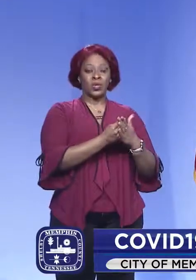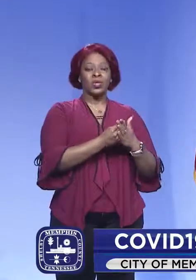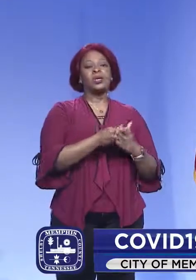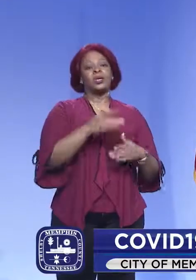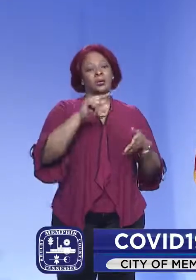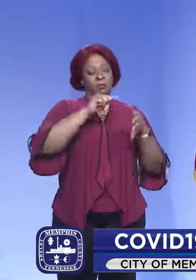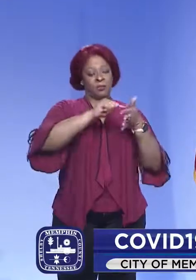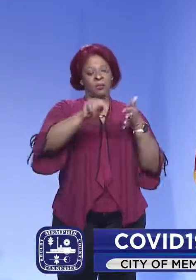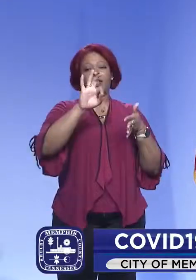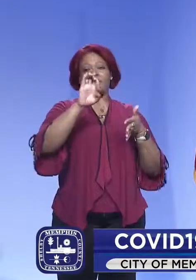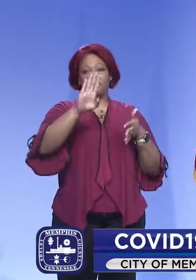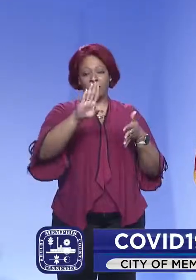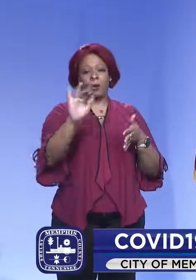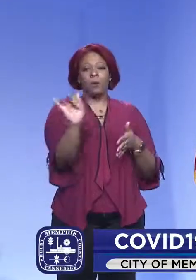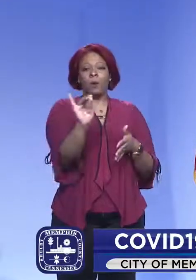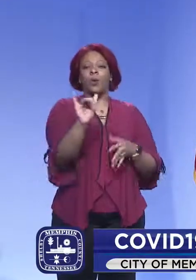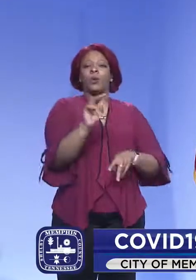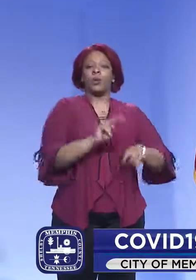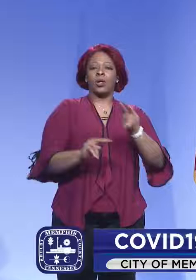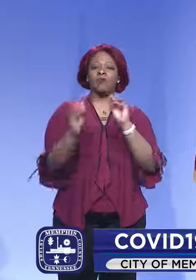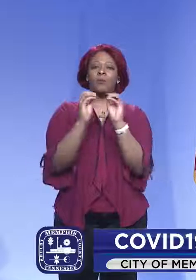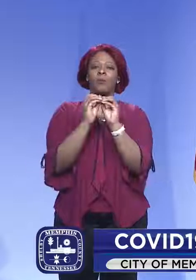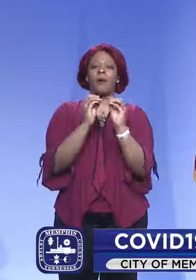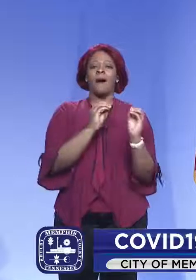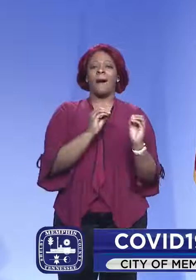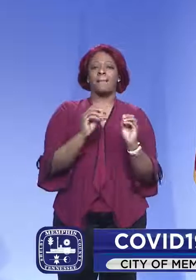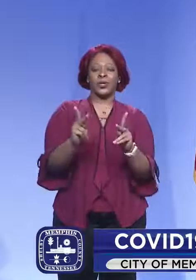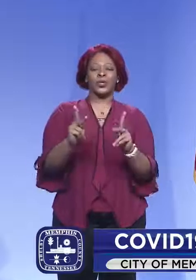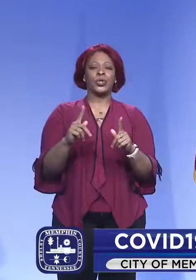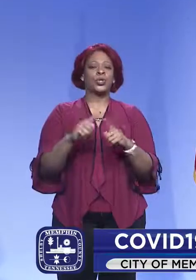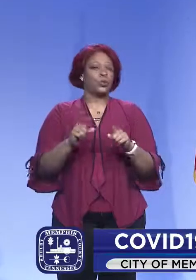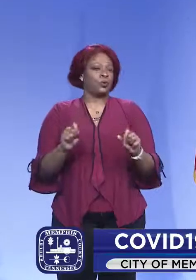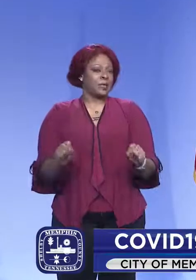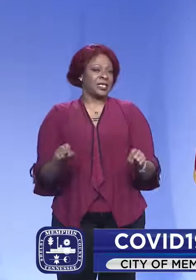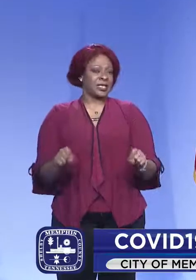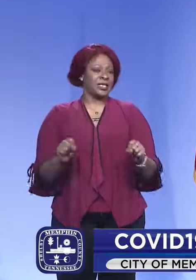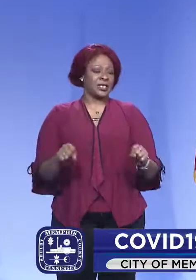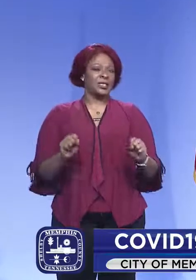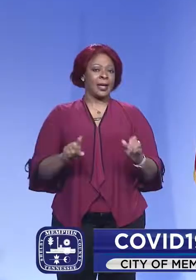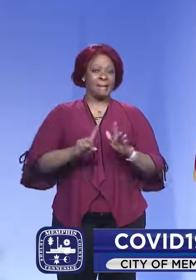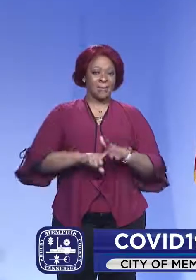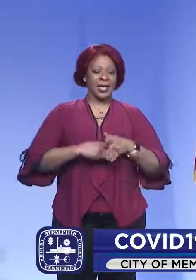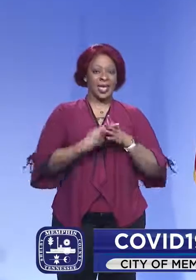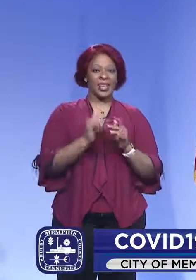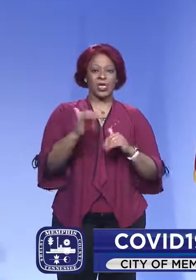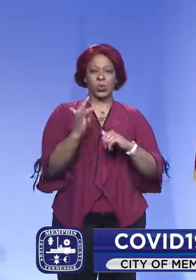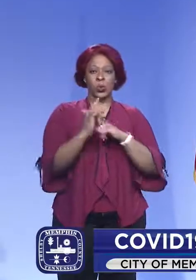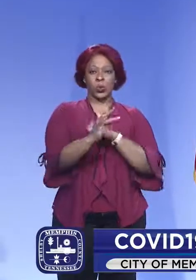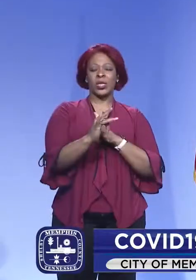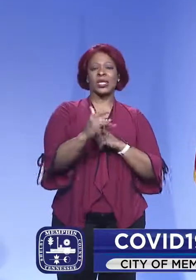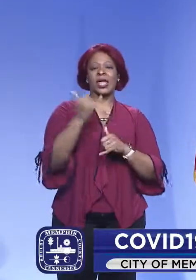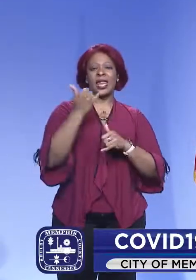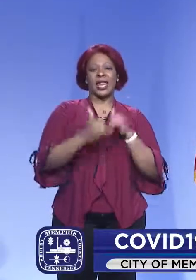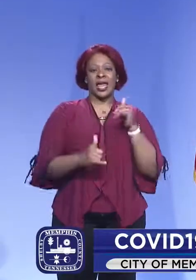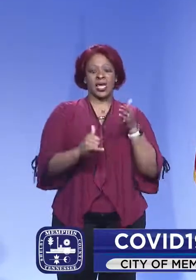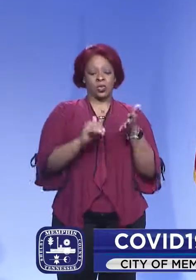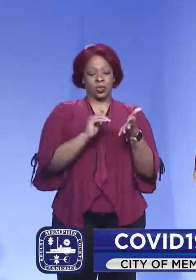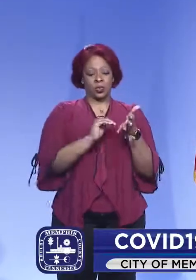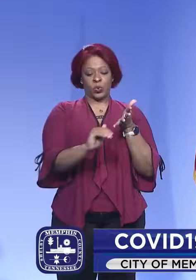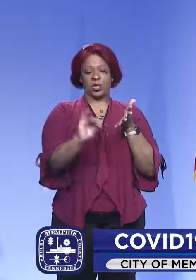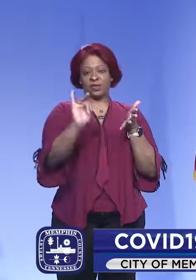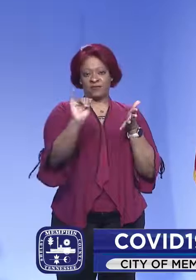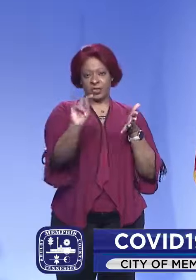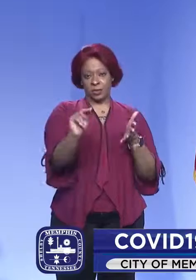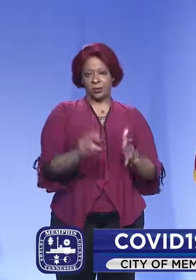first week of February, but we're also looking for other opportunities to potentially begin that as early as the last week of